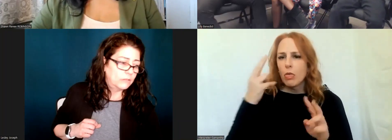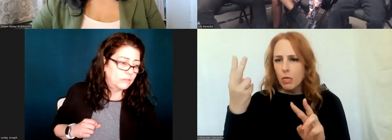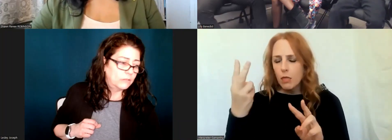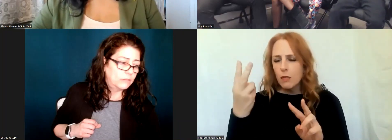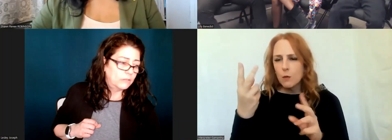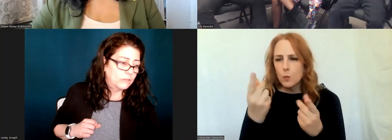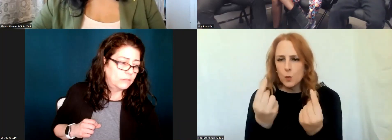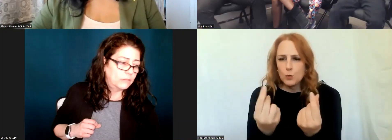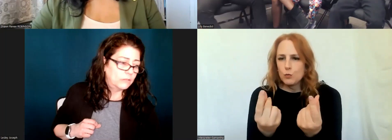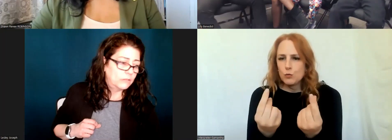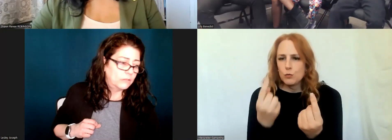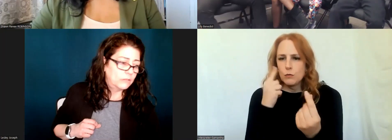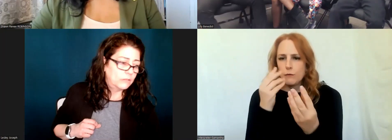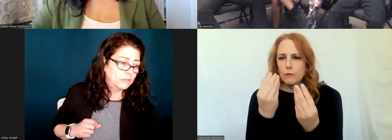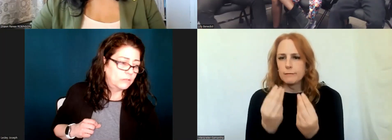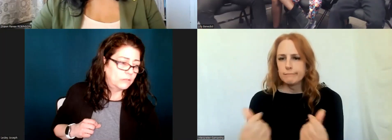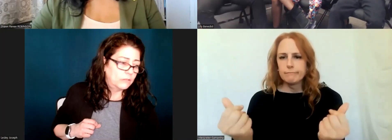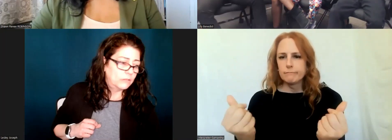miscommunications?